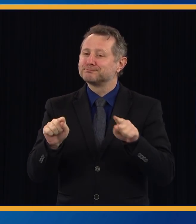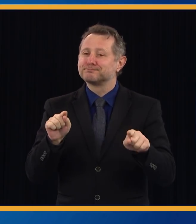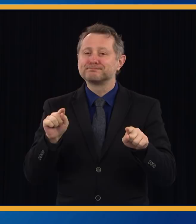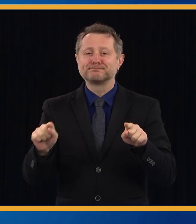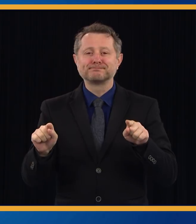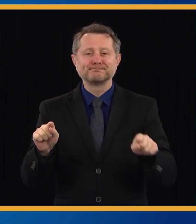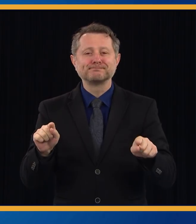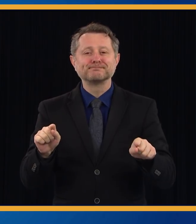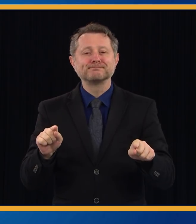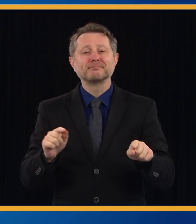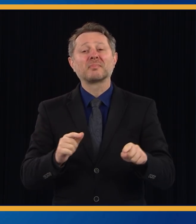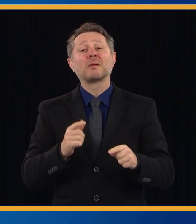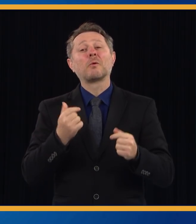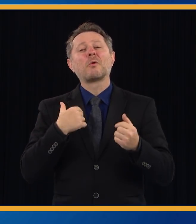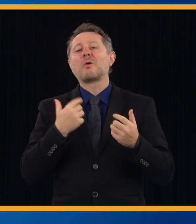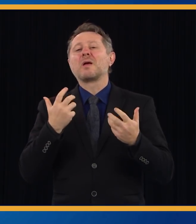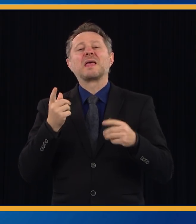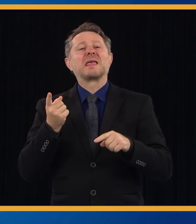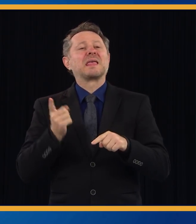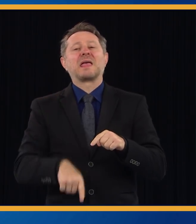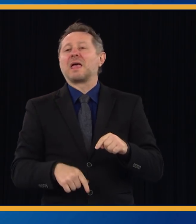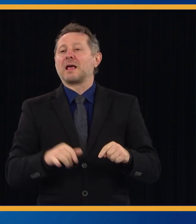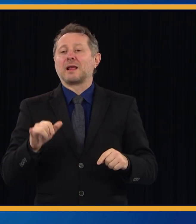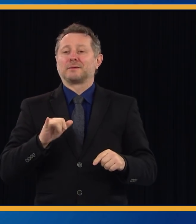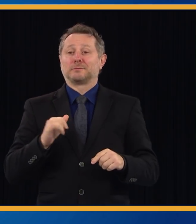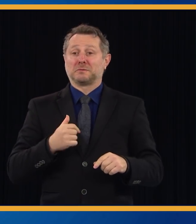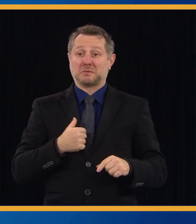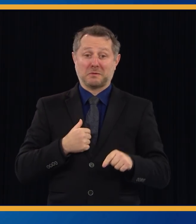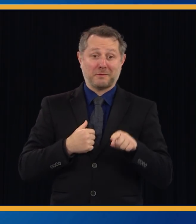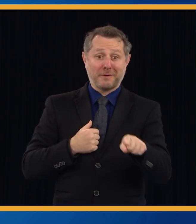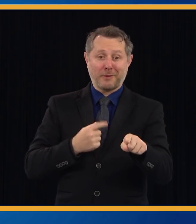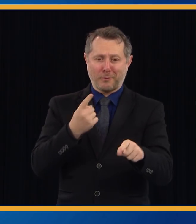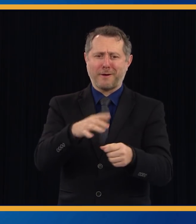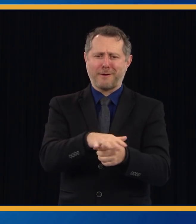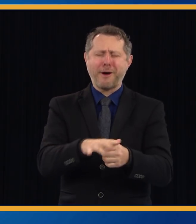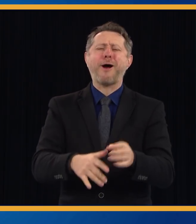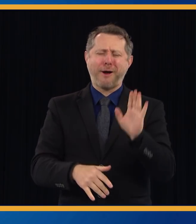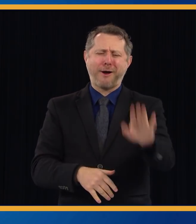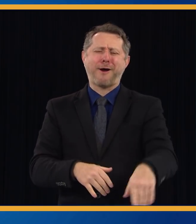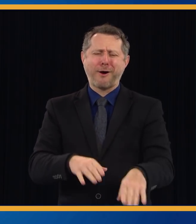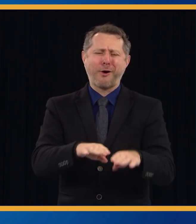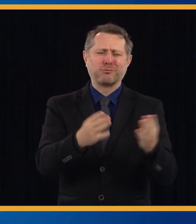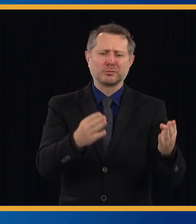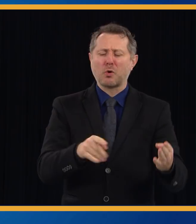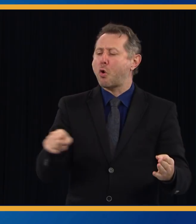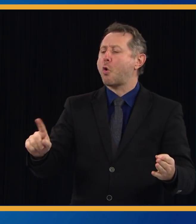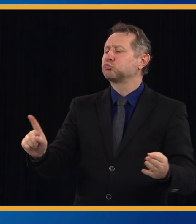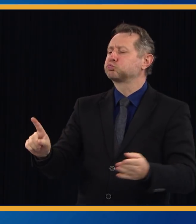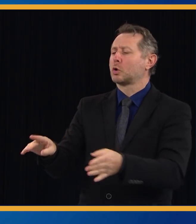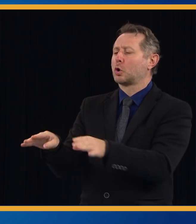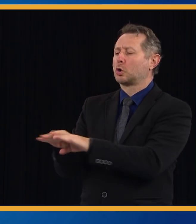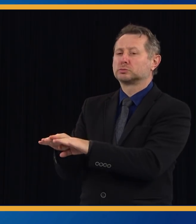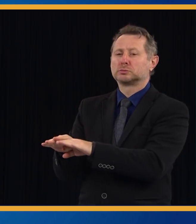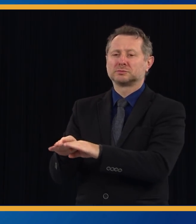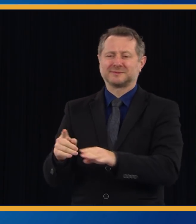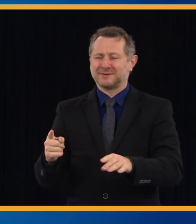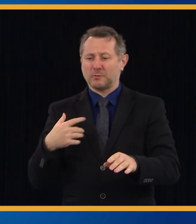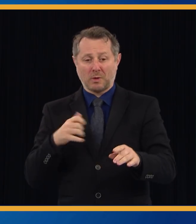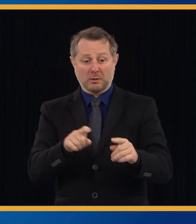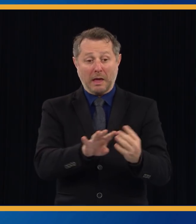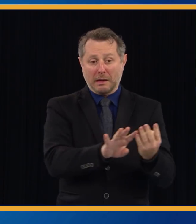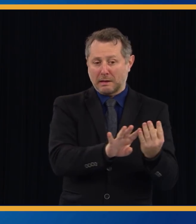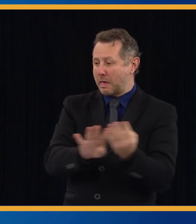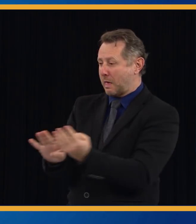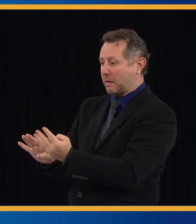any region that would increase the number of visitors to that region, right? You have a whole